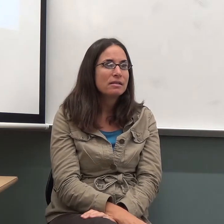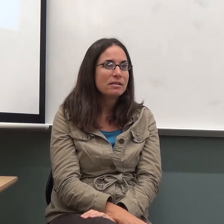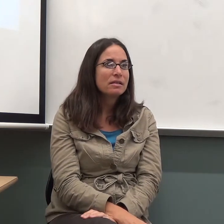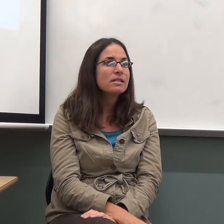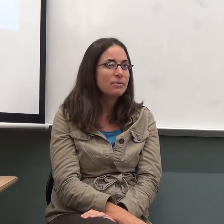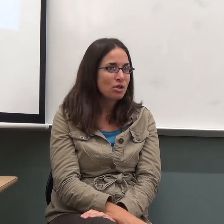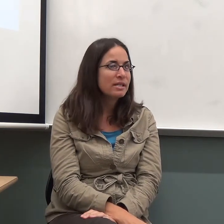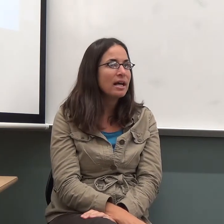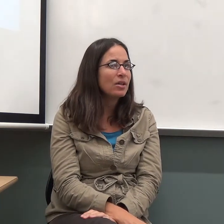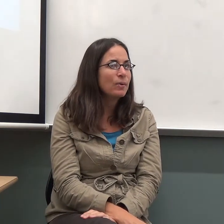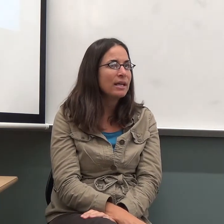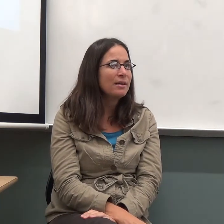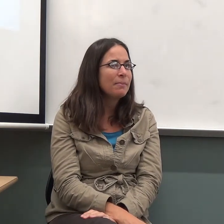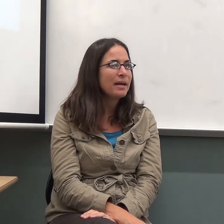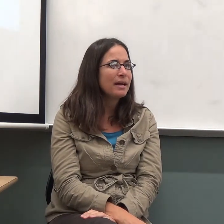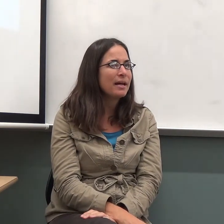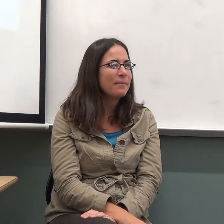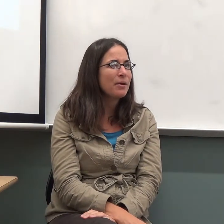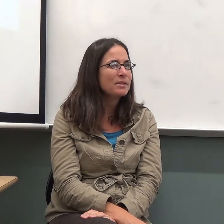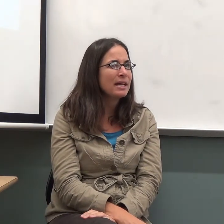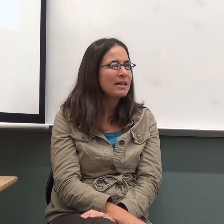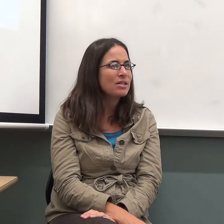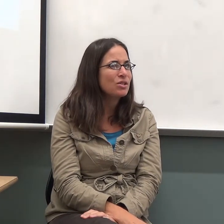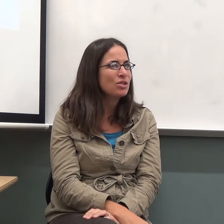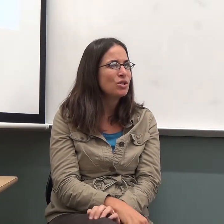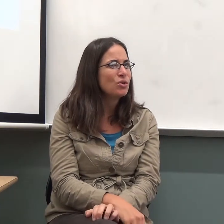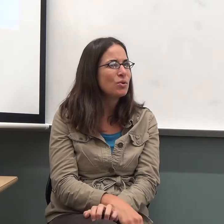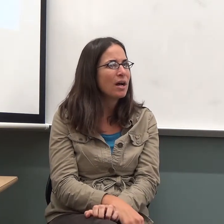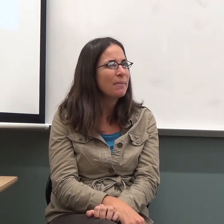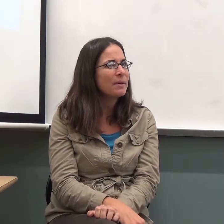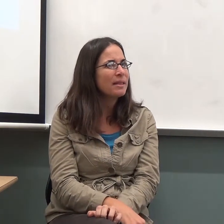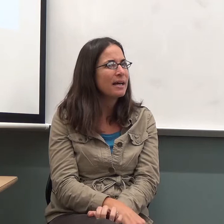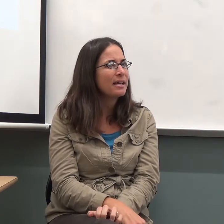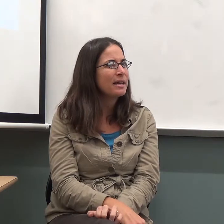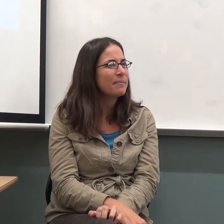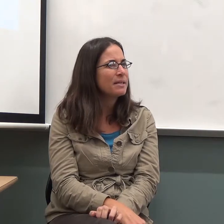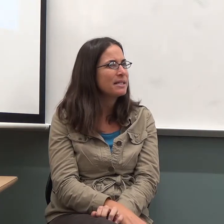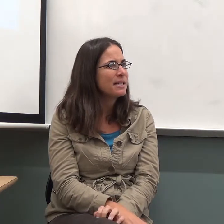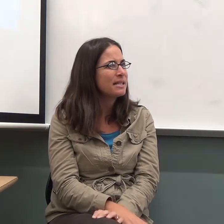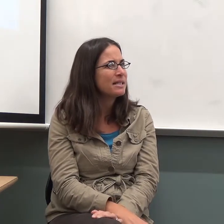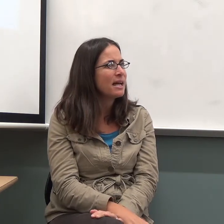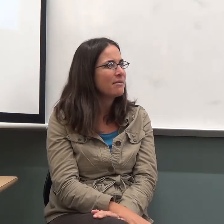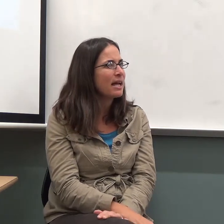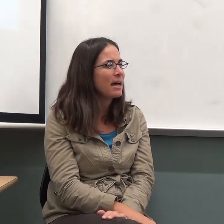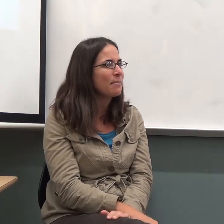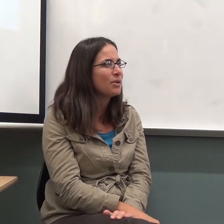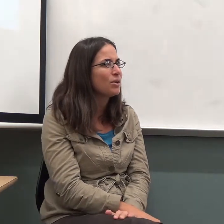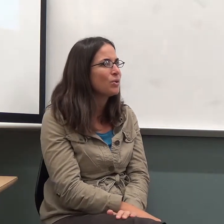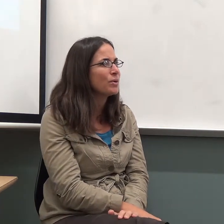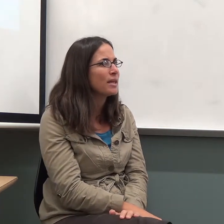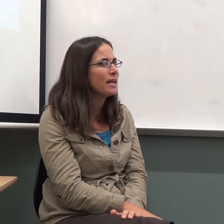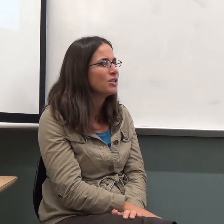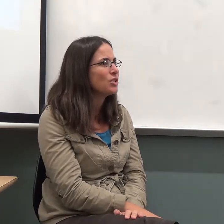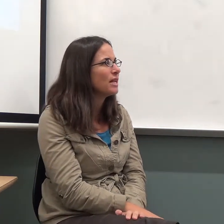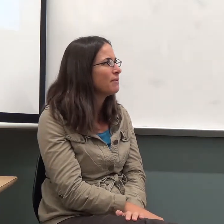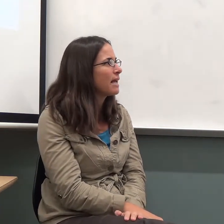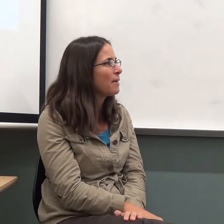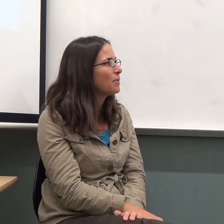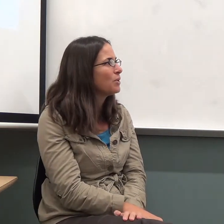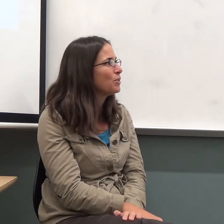The subject is Halloween, but I was going to ask you, did you copy that the D didn't have a capital or the H didn't have a capital?